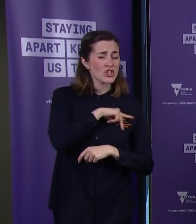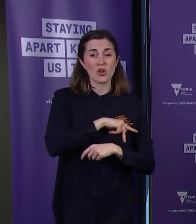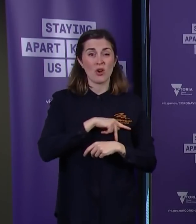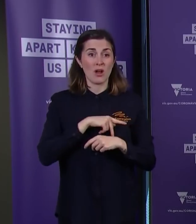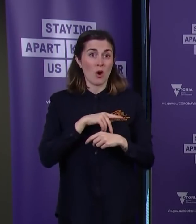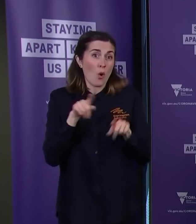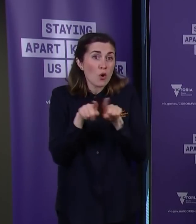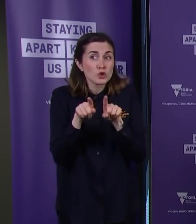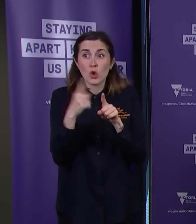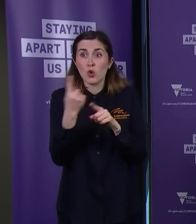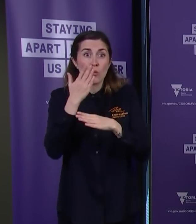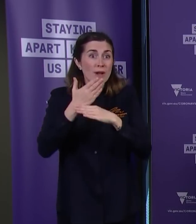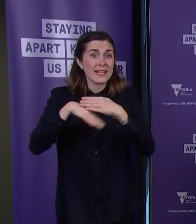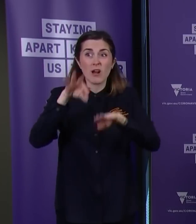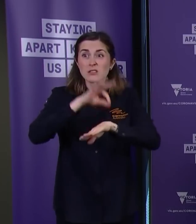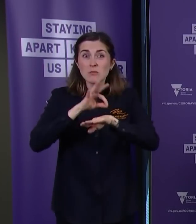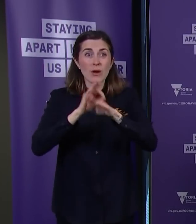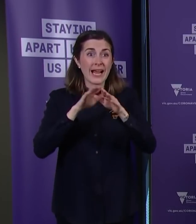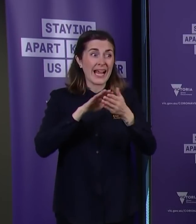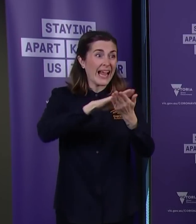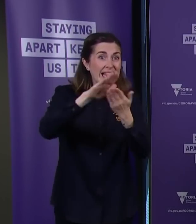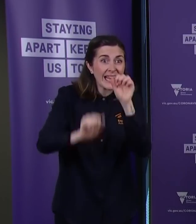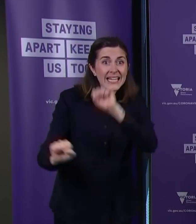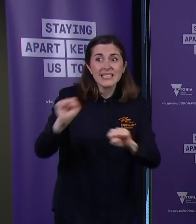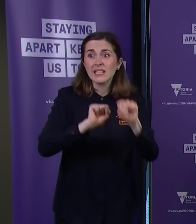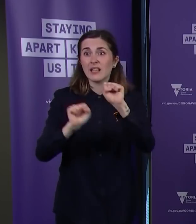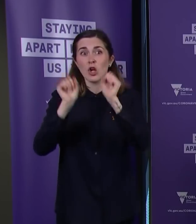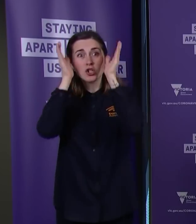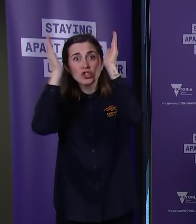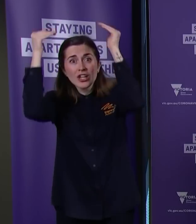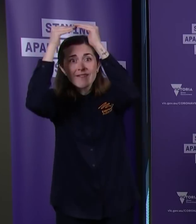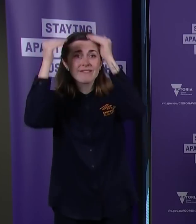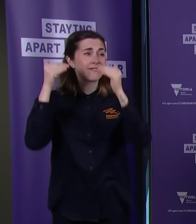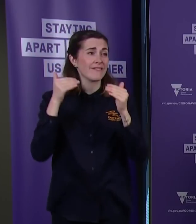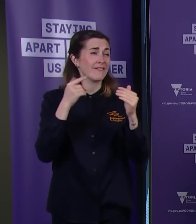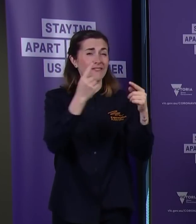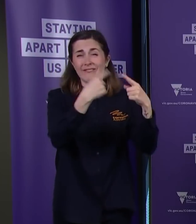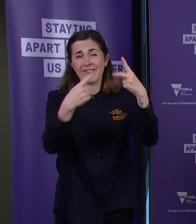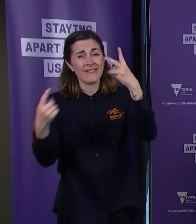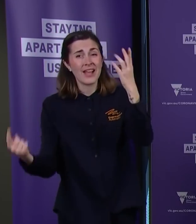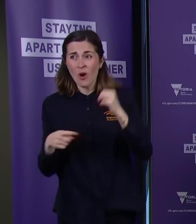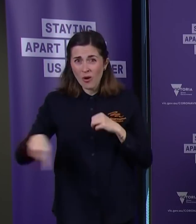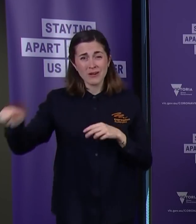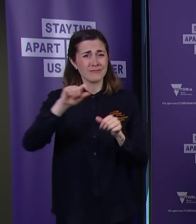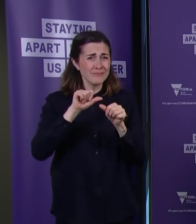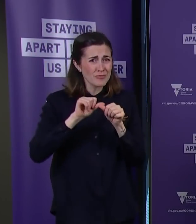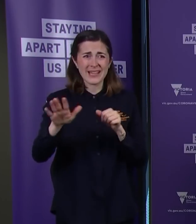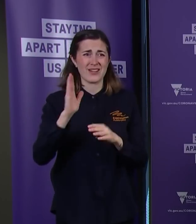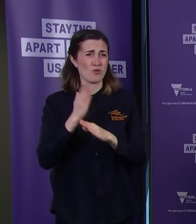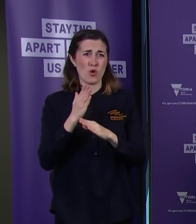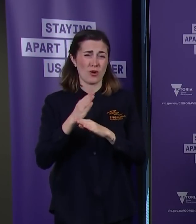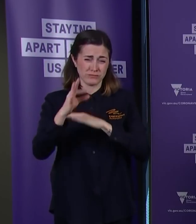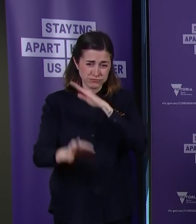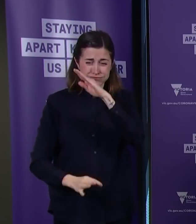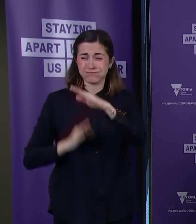cleaners, the clerks, the pathologists, the nurses, the doctors. Everyone has done an outstanding job at some cost